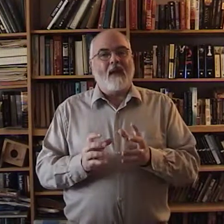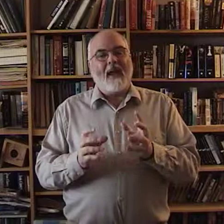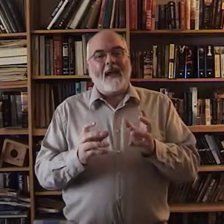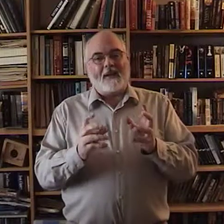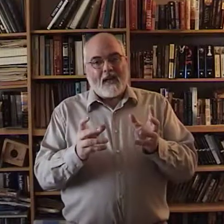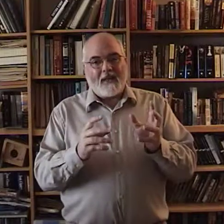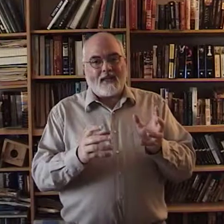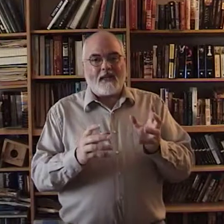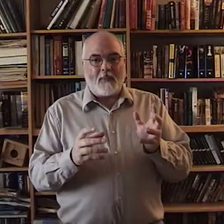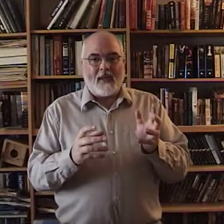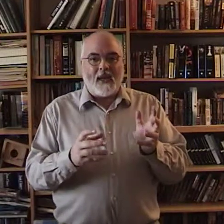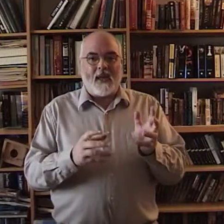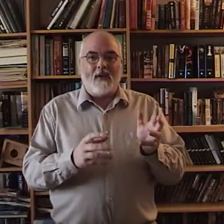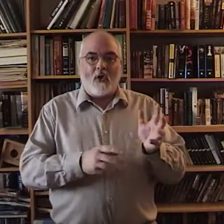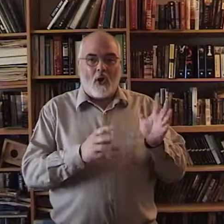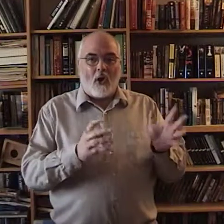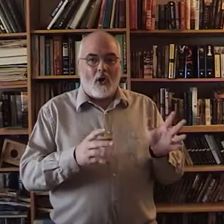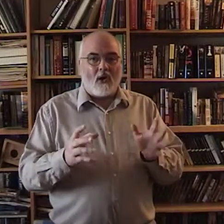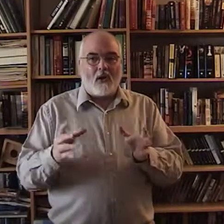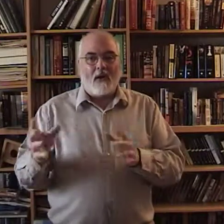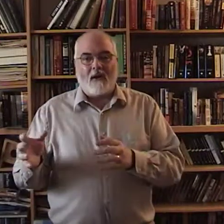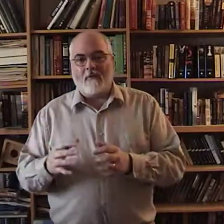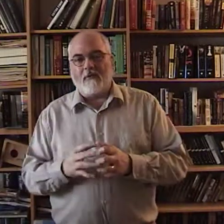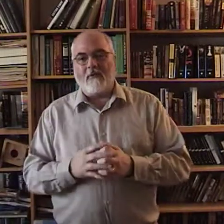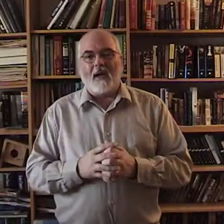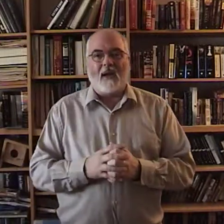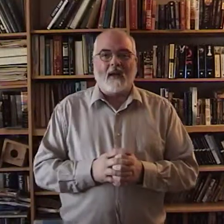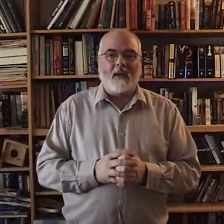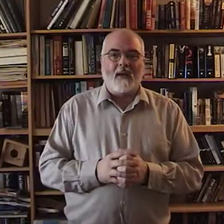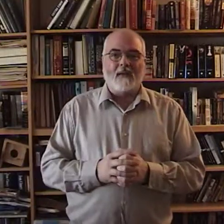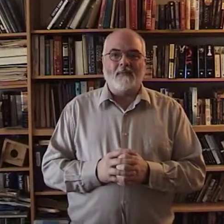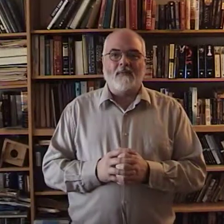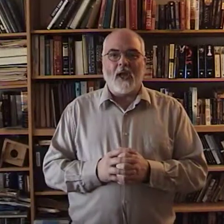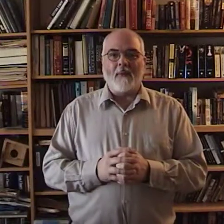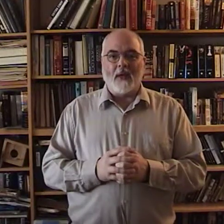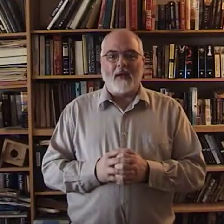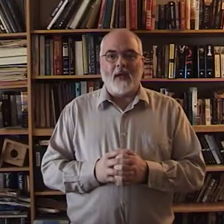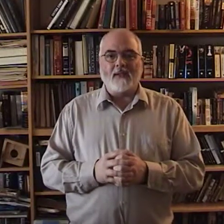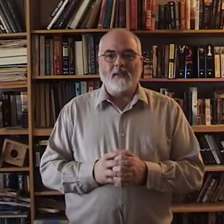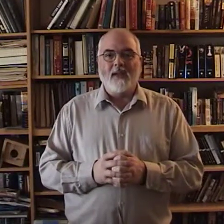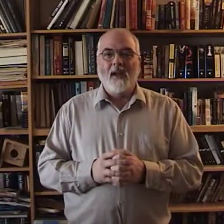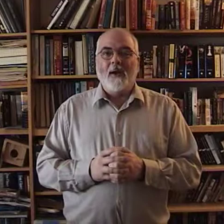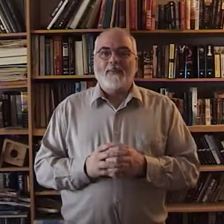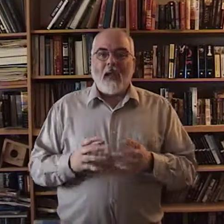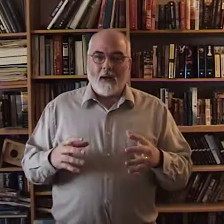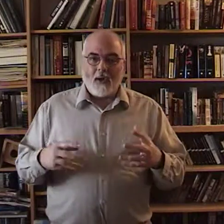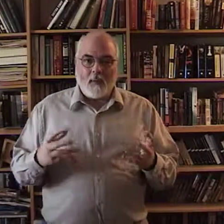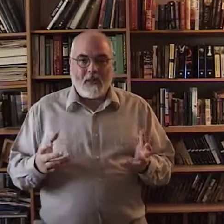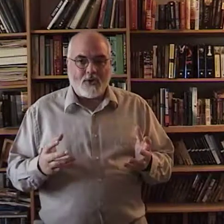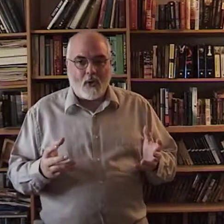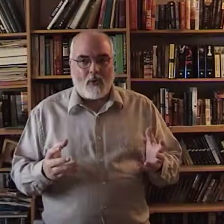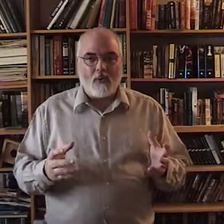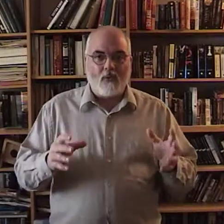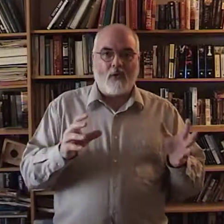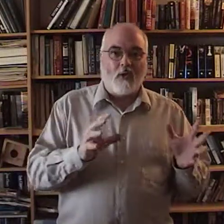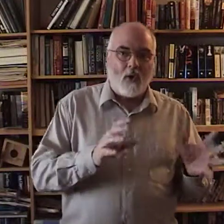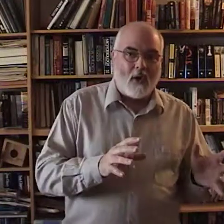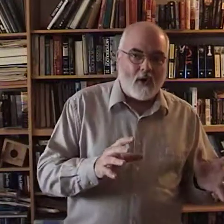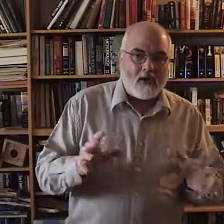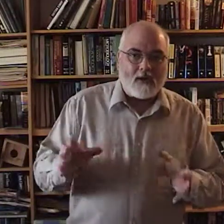And I say this at the beginning of all of my vocabulary lessons. I'm going to be showing you the words that